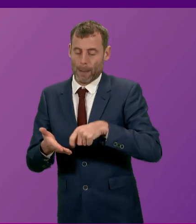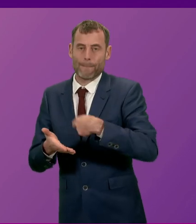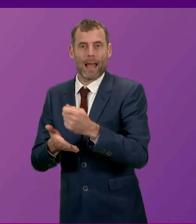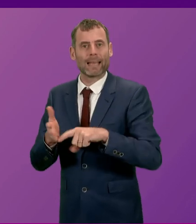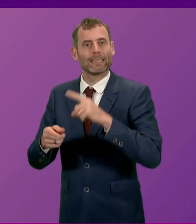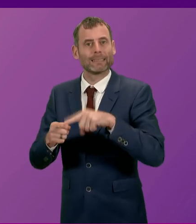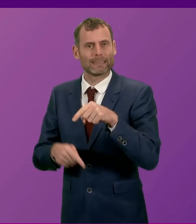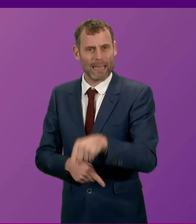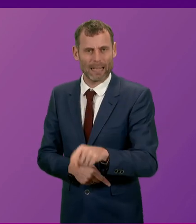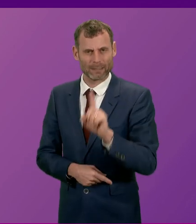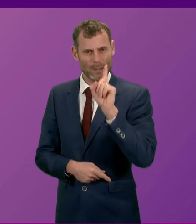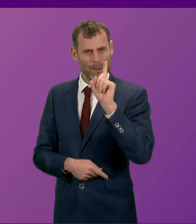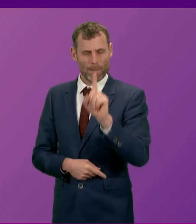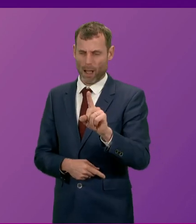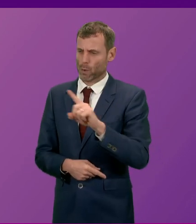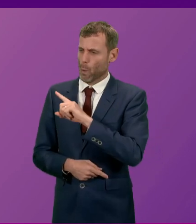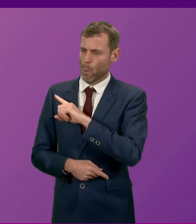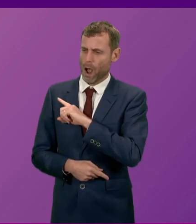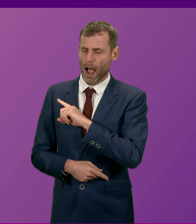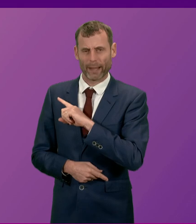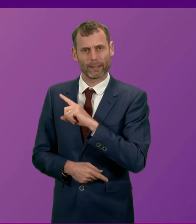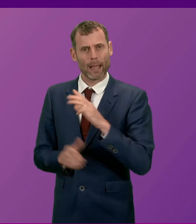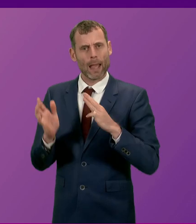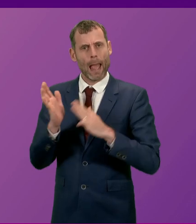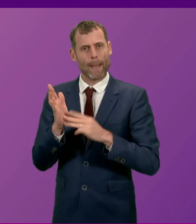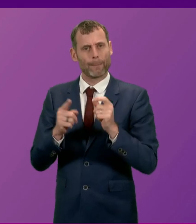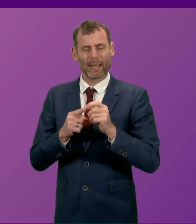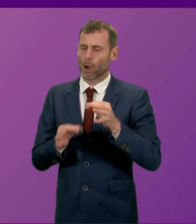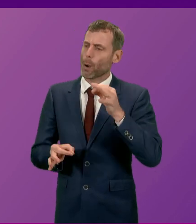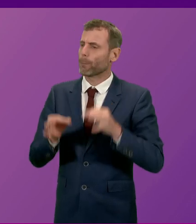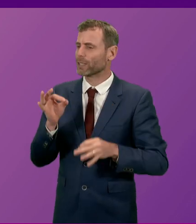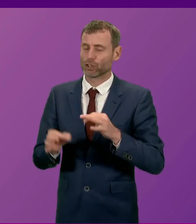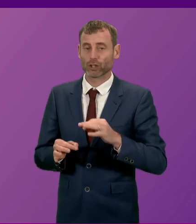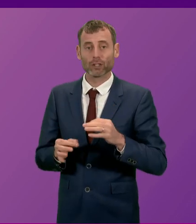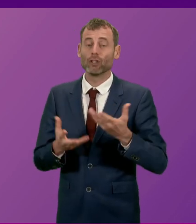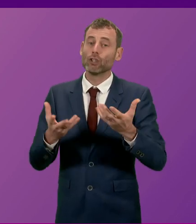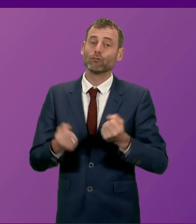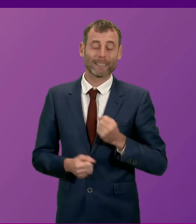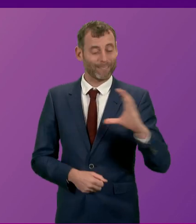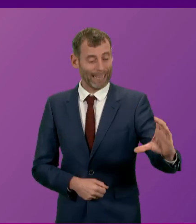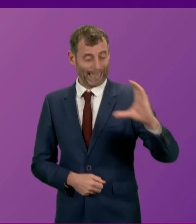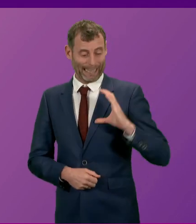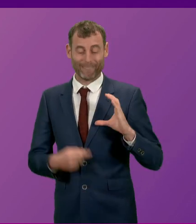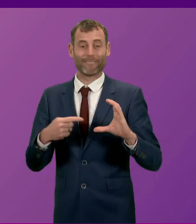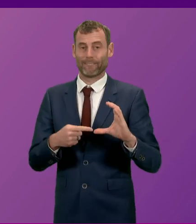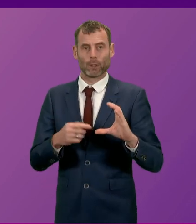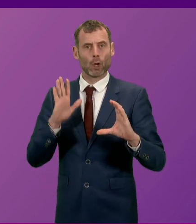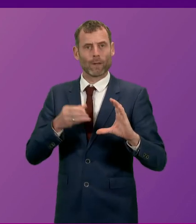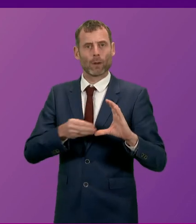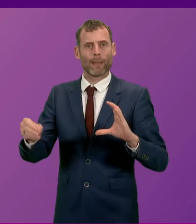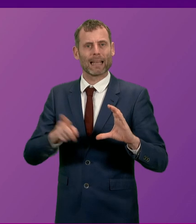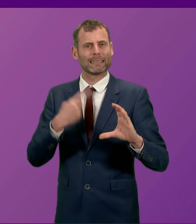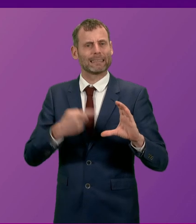exempt politicians from paying tax on gifts from donors, despite requiring my constituents to pay tax